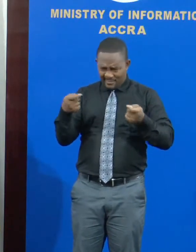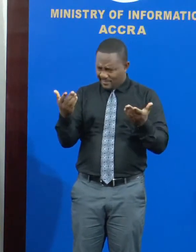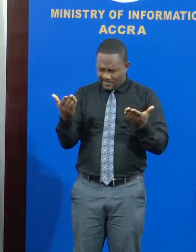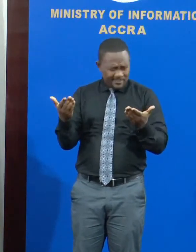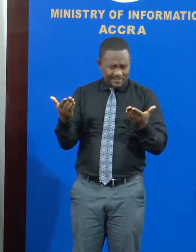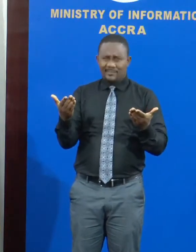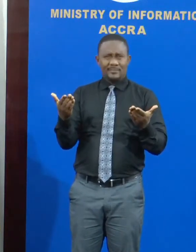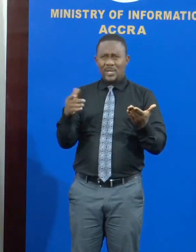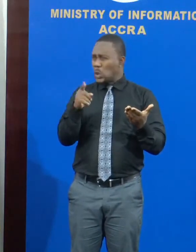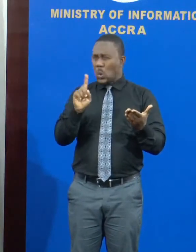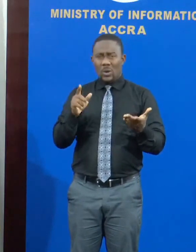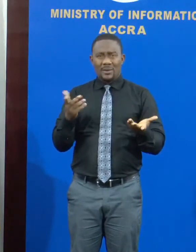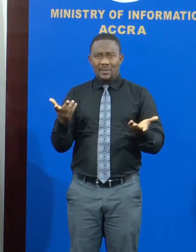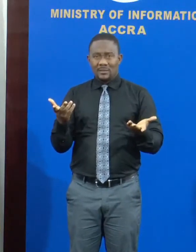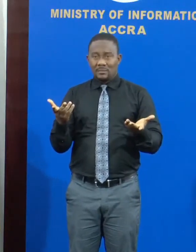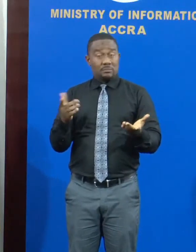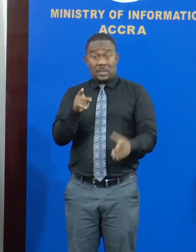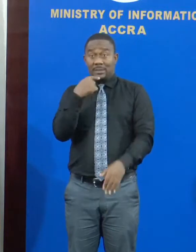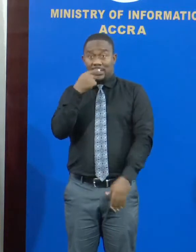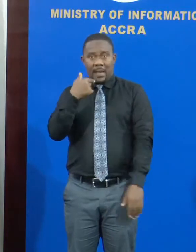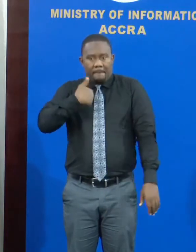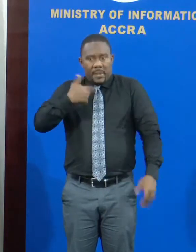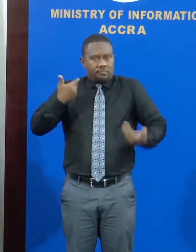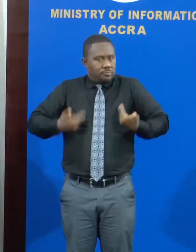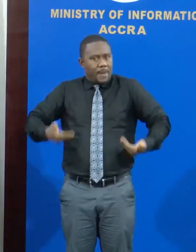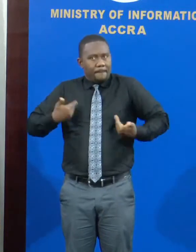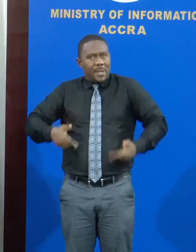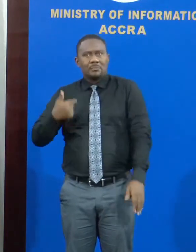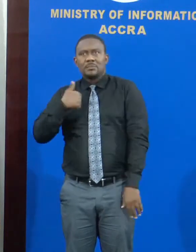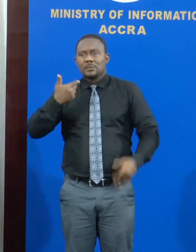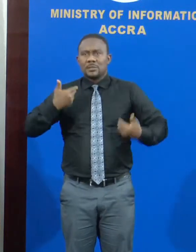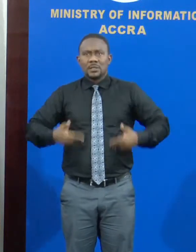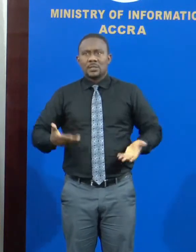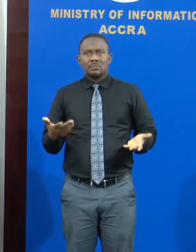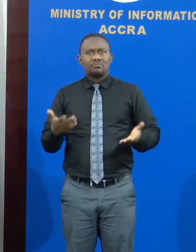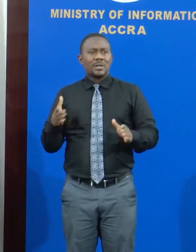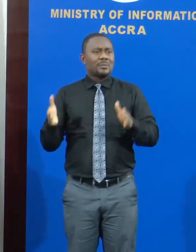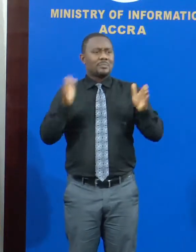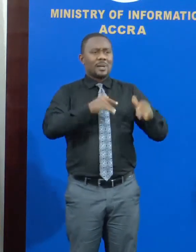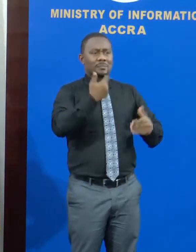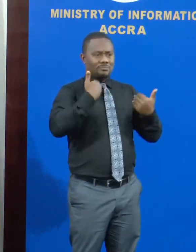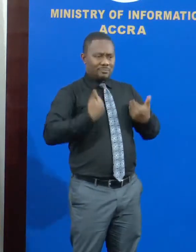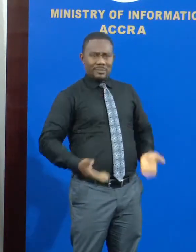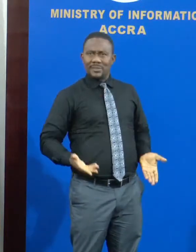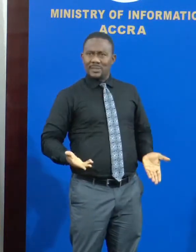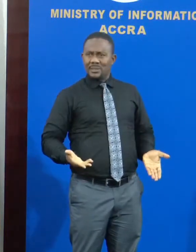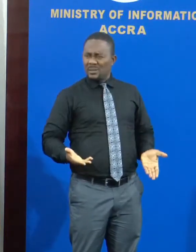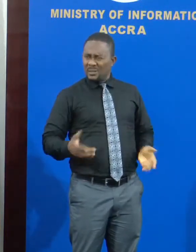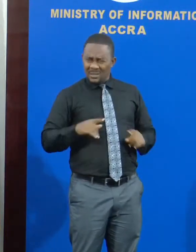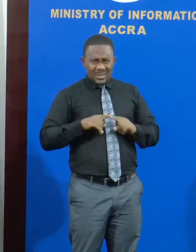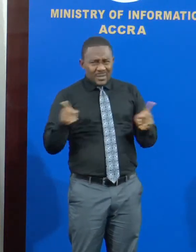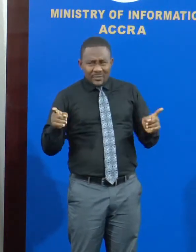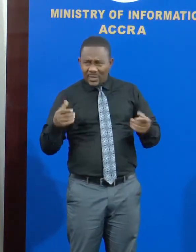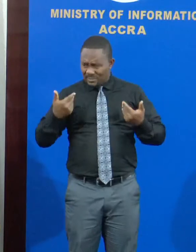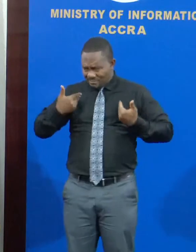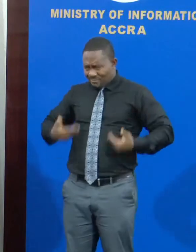us and says that they are person X, and then they will go to another institution and say they are person